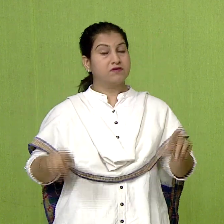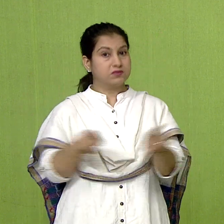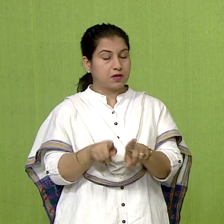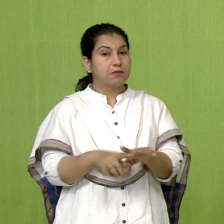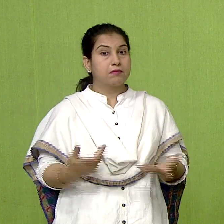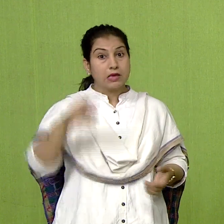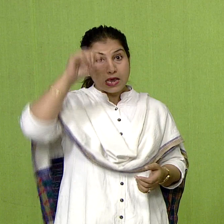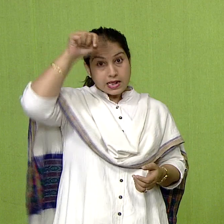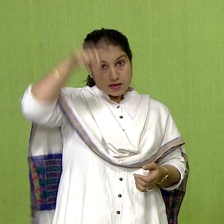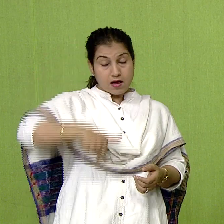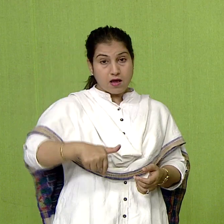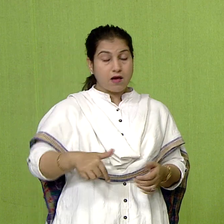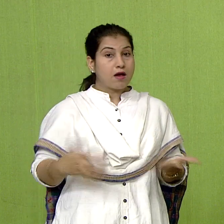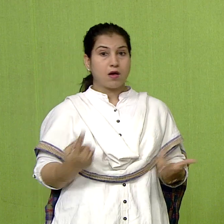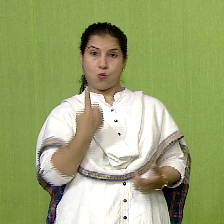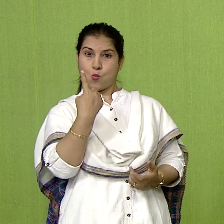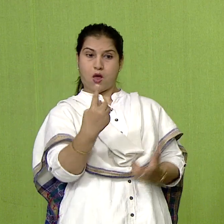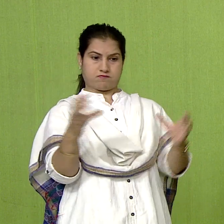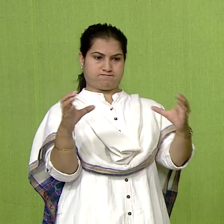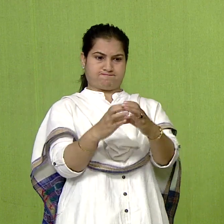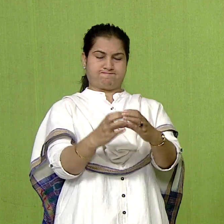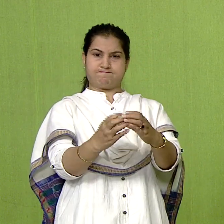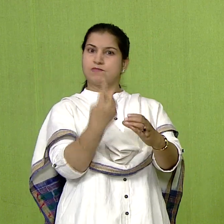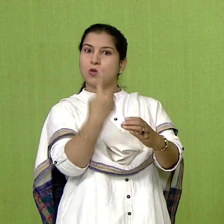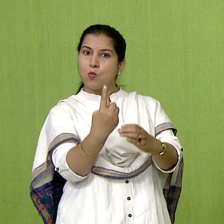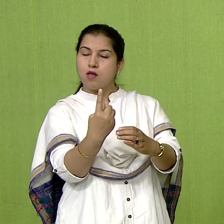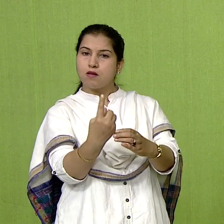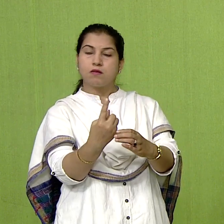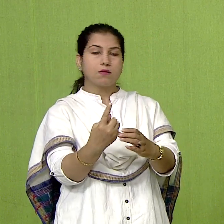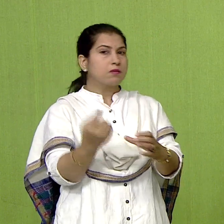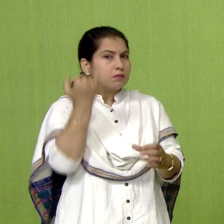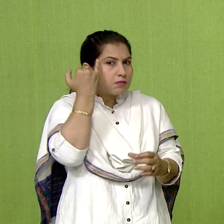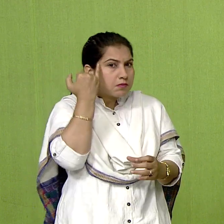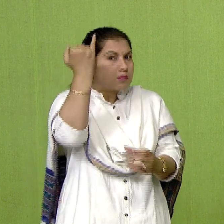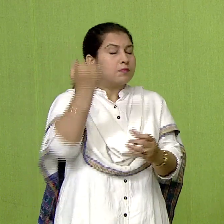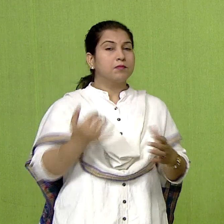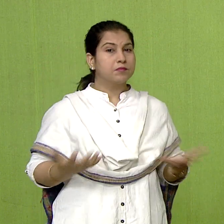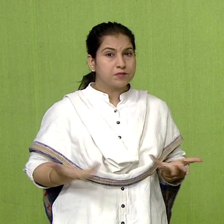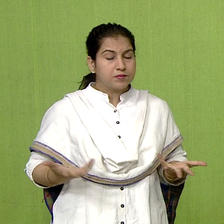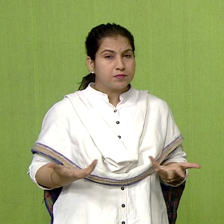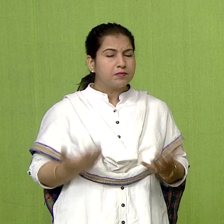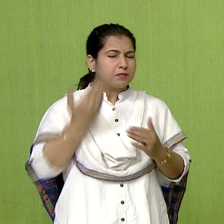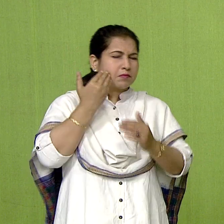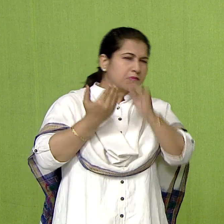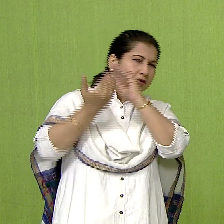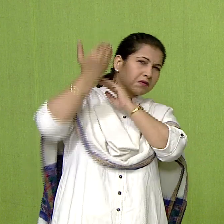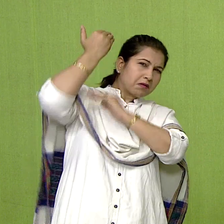However, the idea of India being one nation was born in